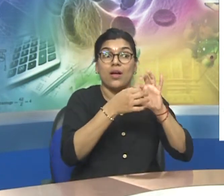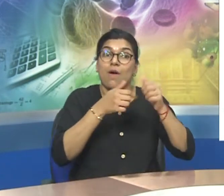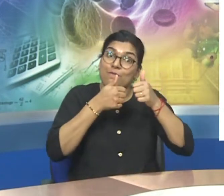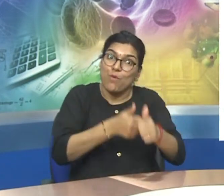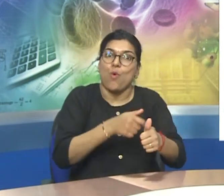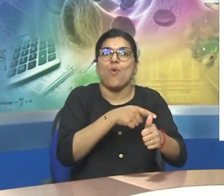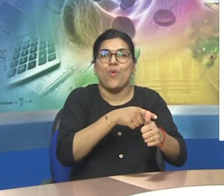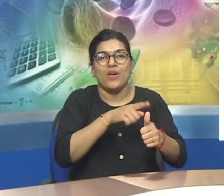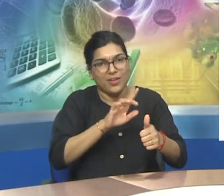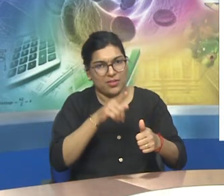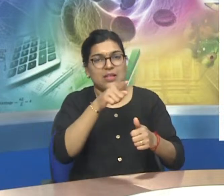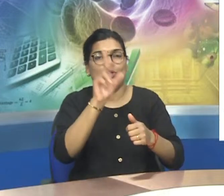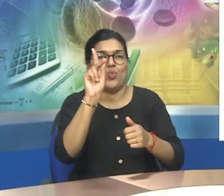television.